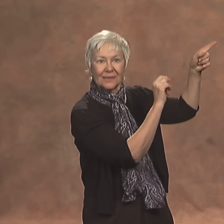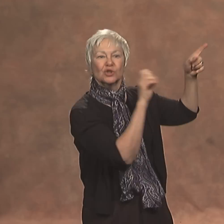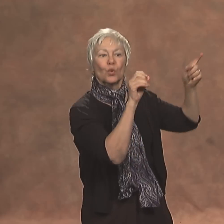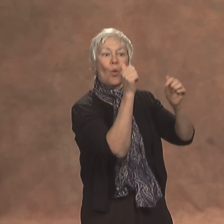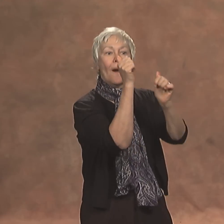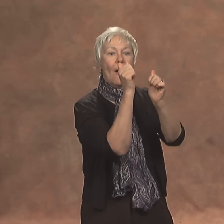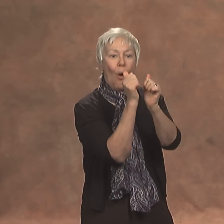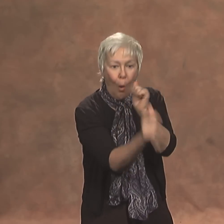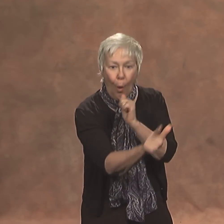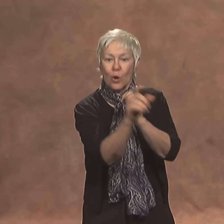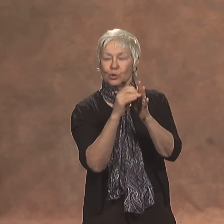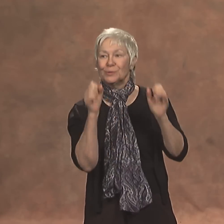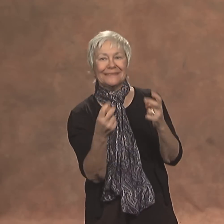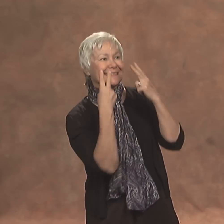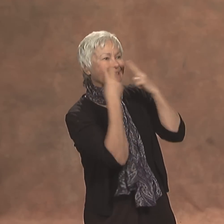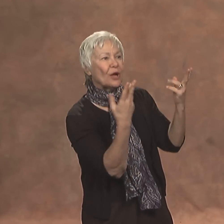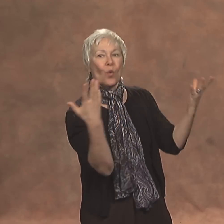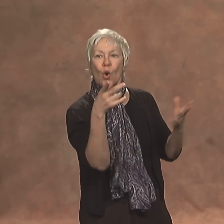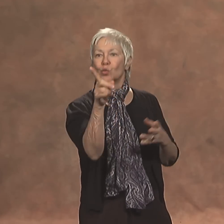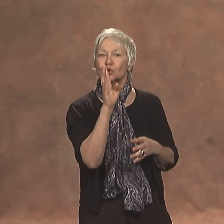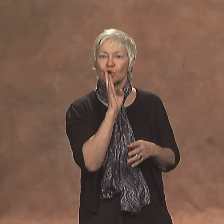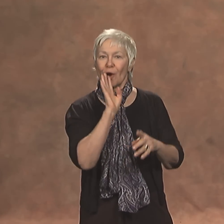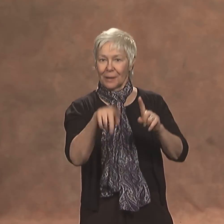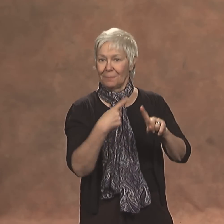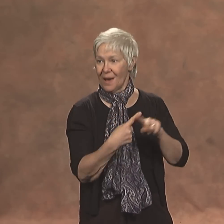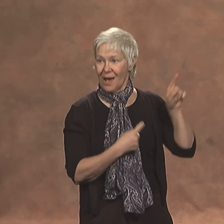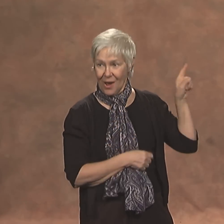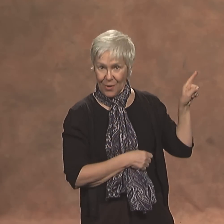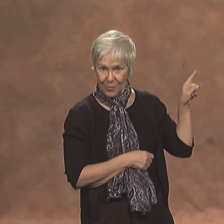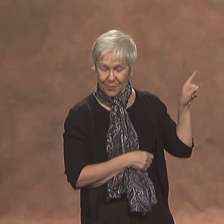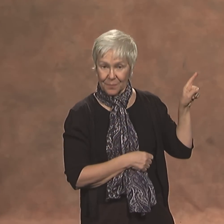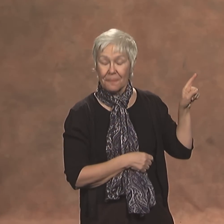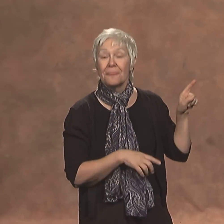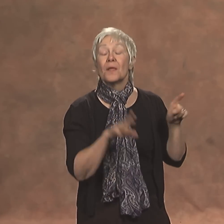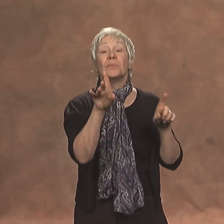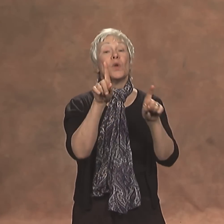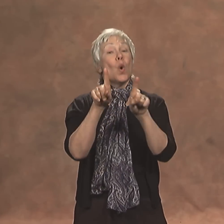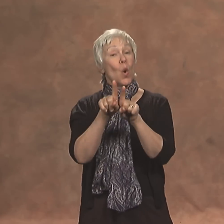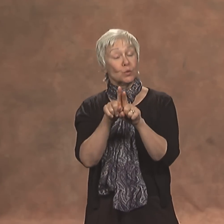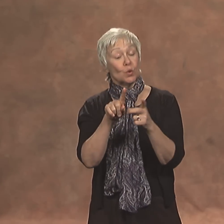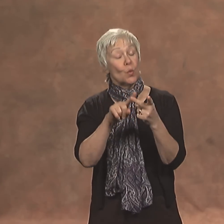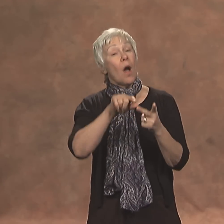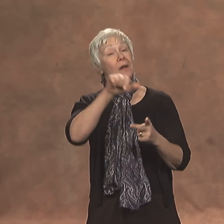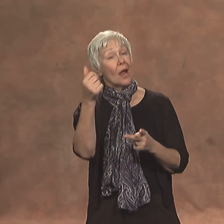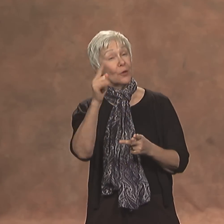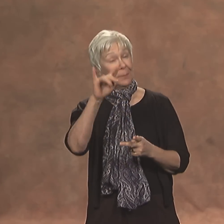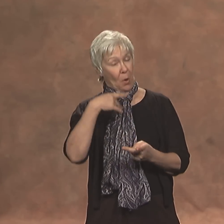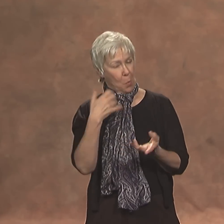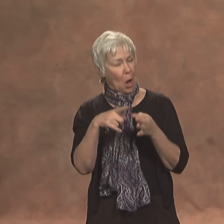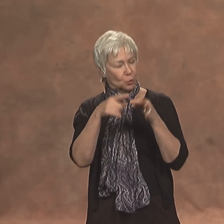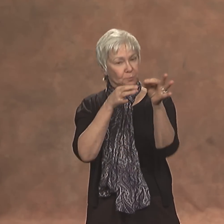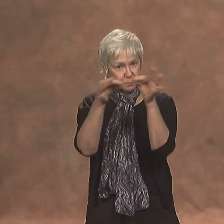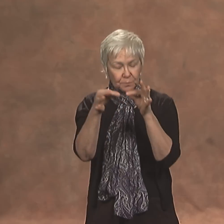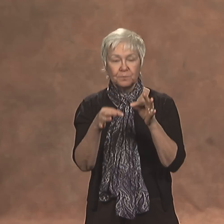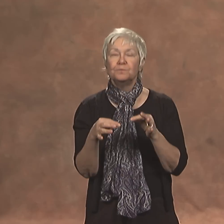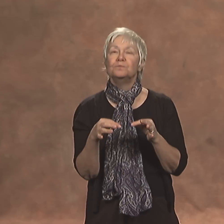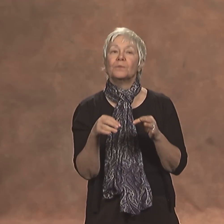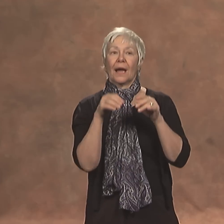at the teaching wall, if you could actually use the PowerPoint as an aid and point to it as the teacher